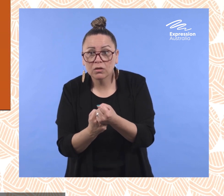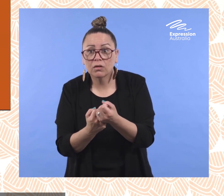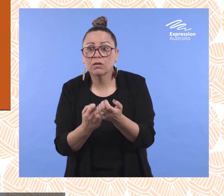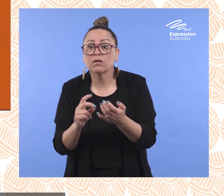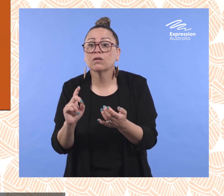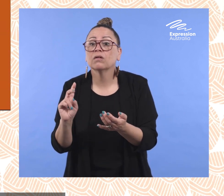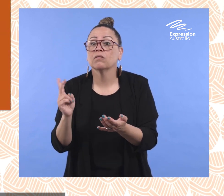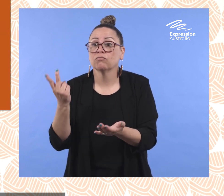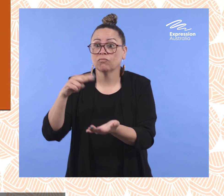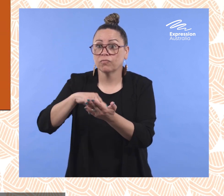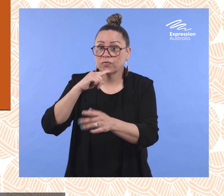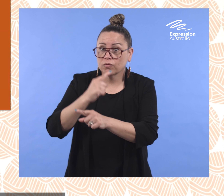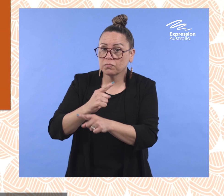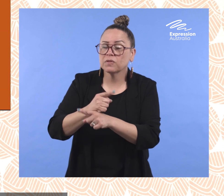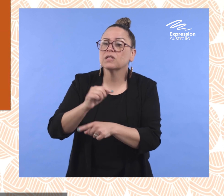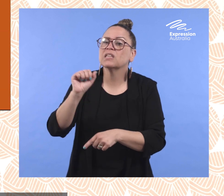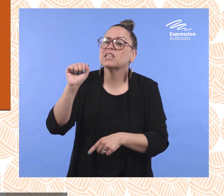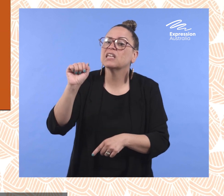that correct?